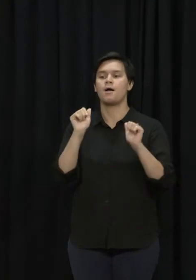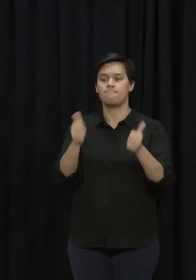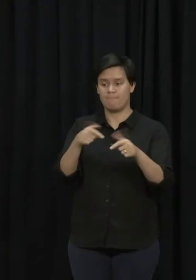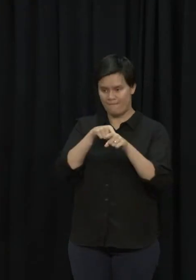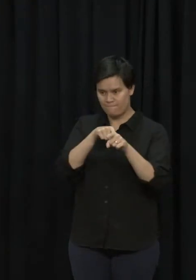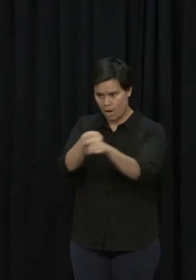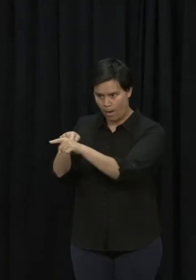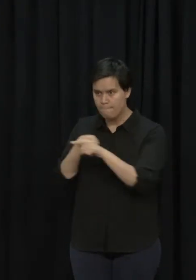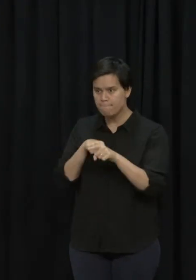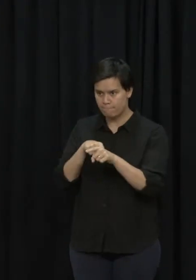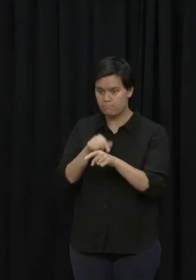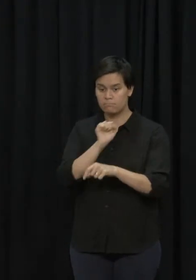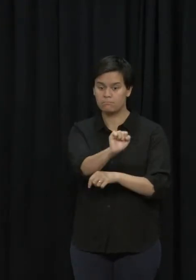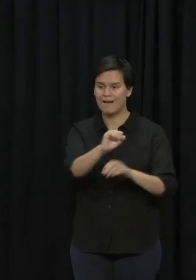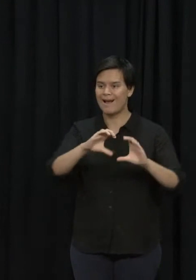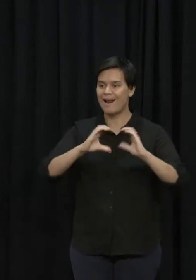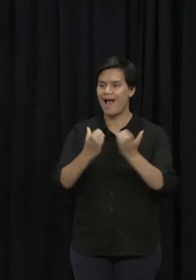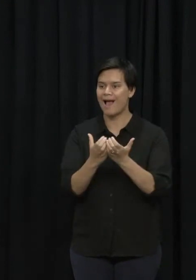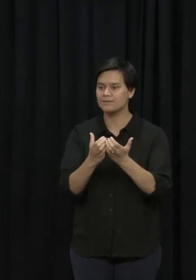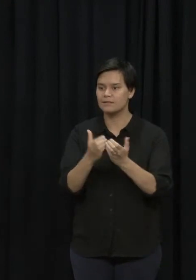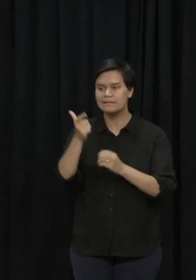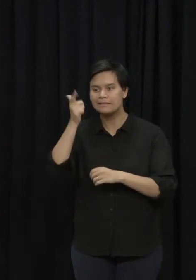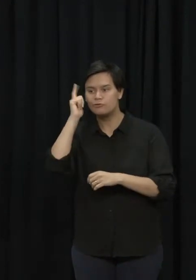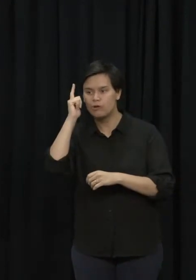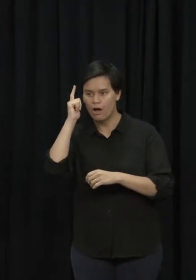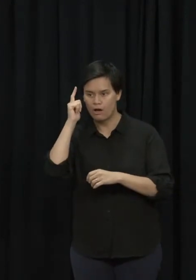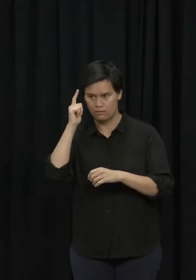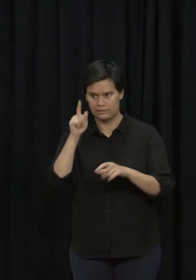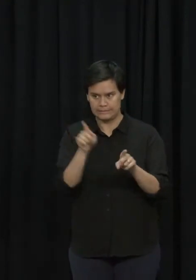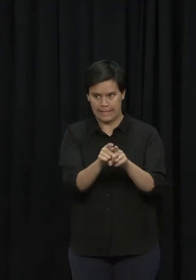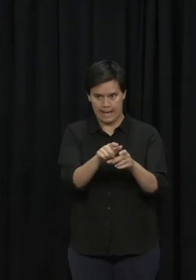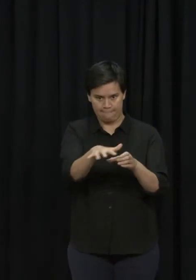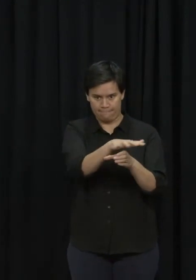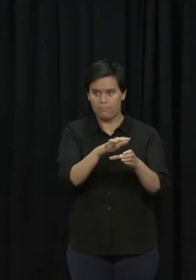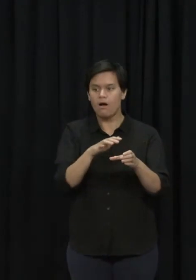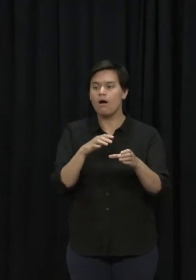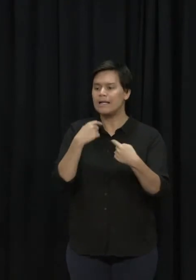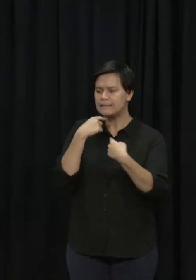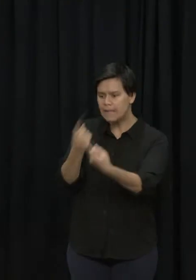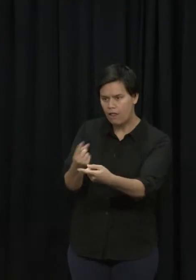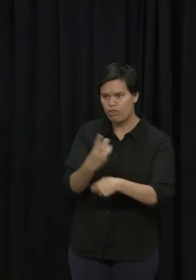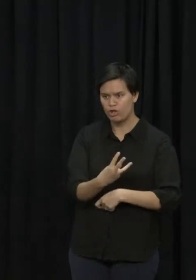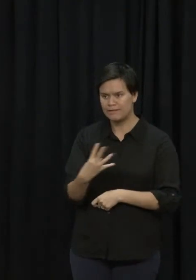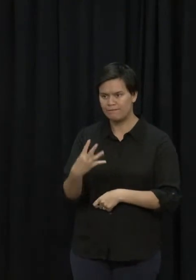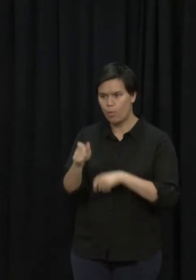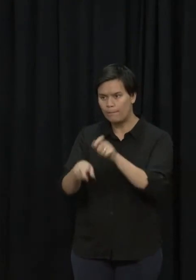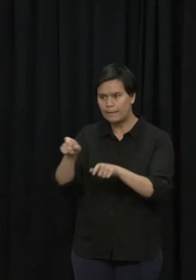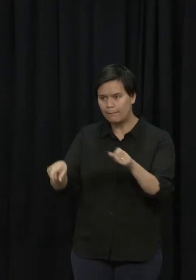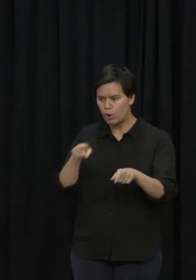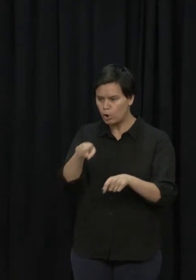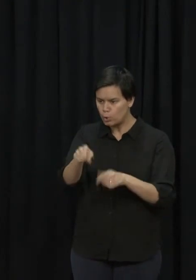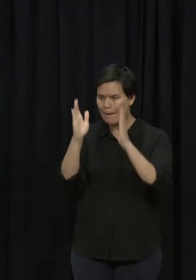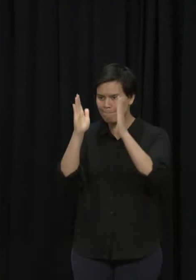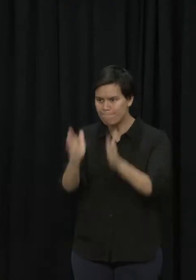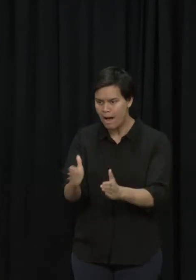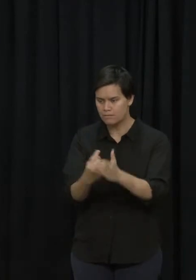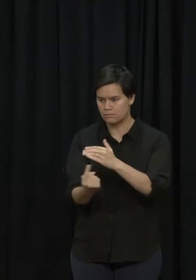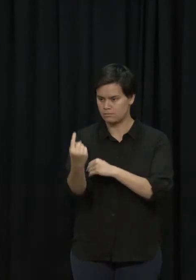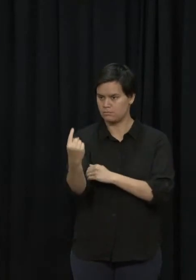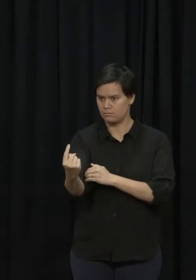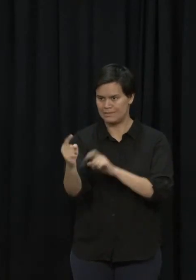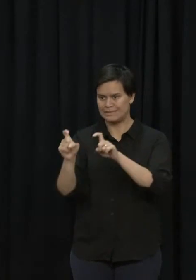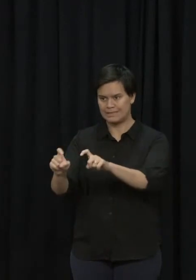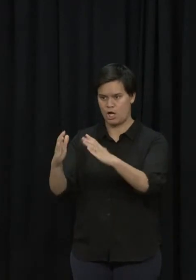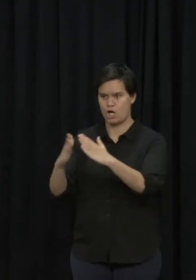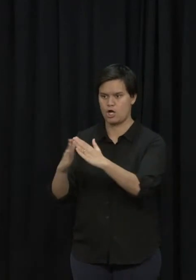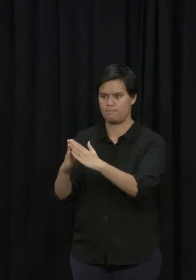were 31, those families were contacted on that day and told they needed to self-isolate. Now, the very next morning,